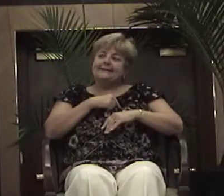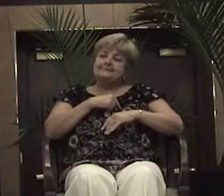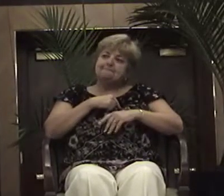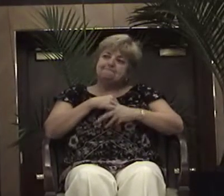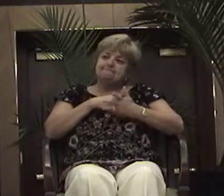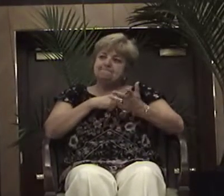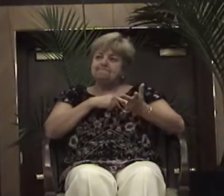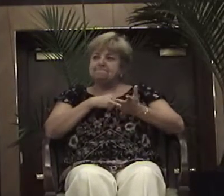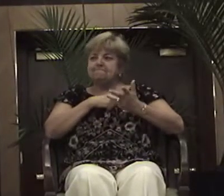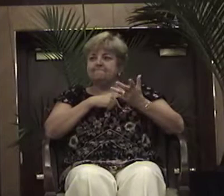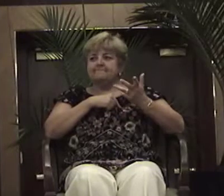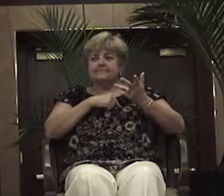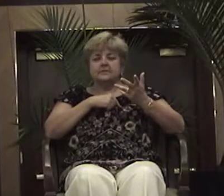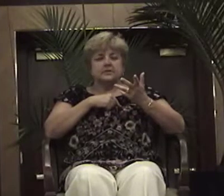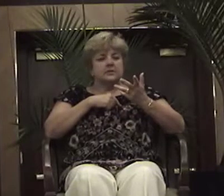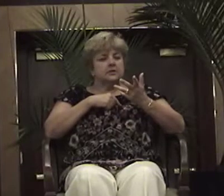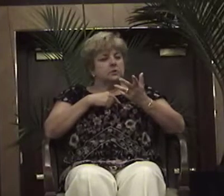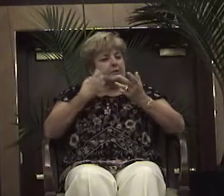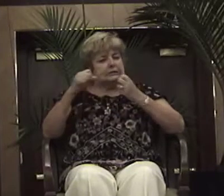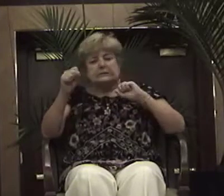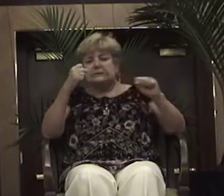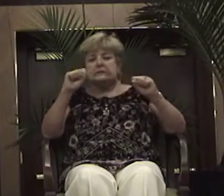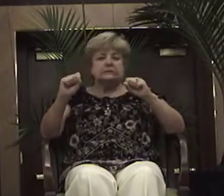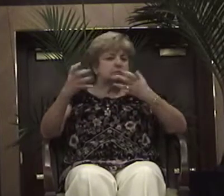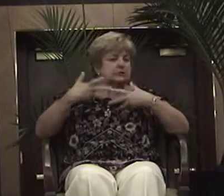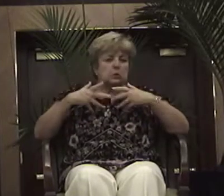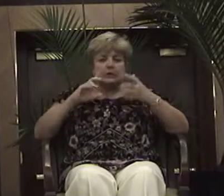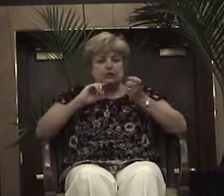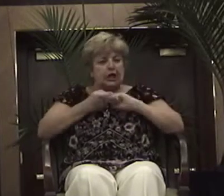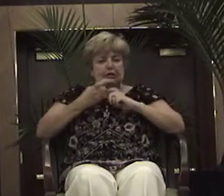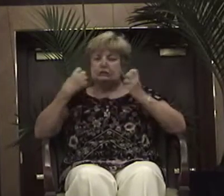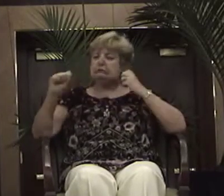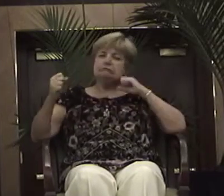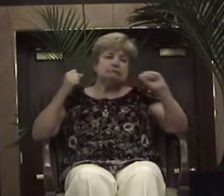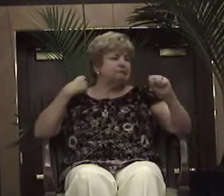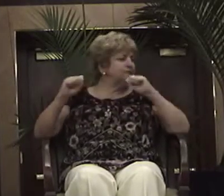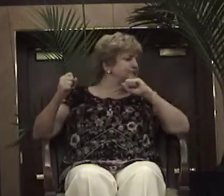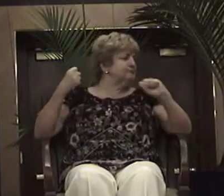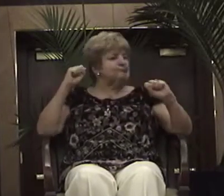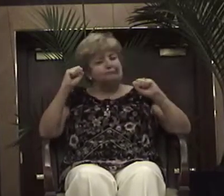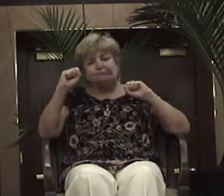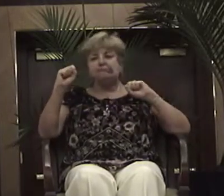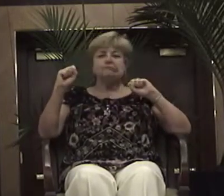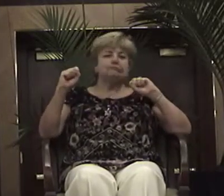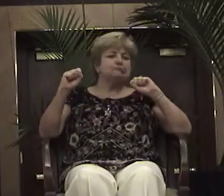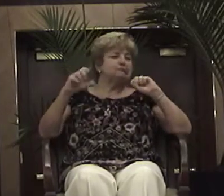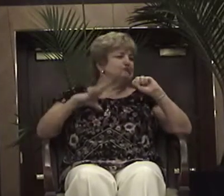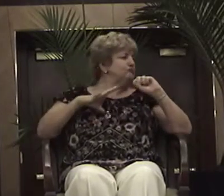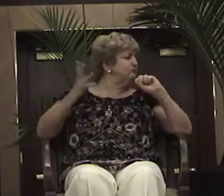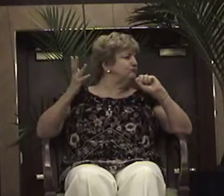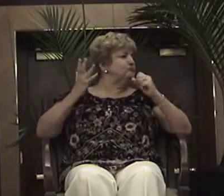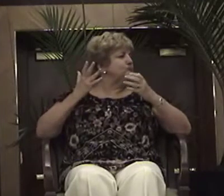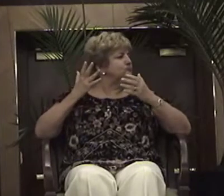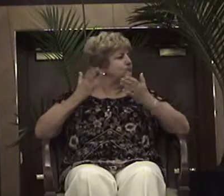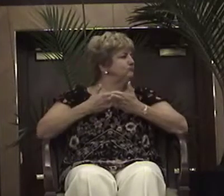fight making these changes. Sometimes we fight making these changes. I don't know